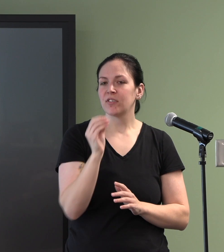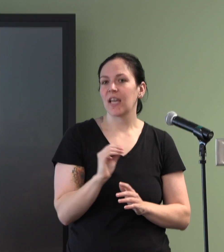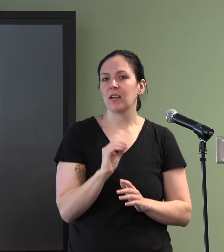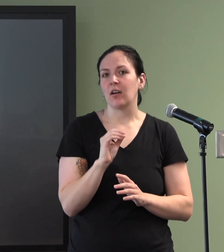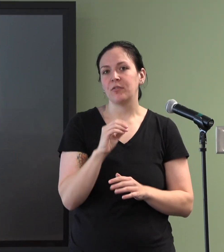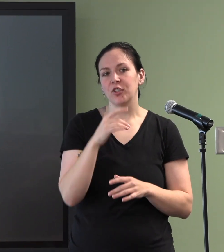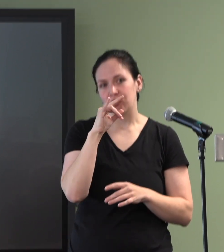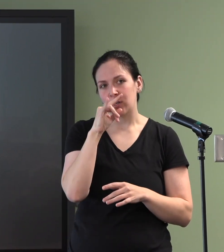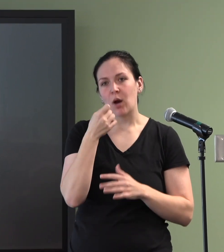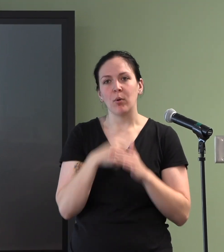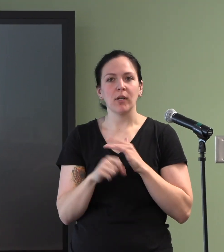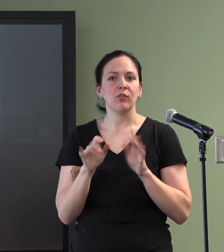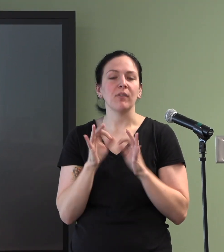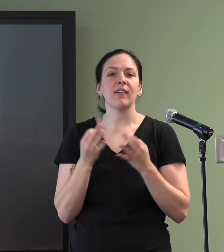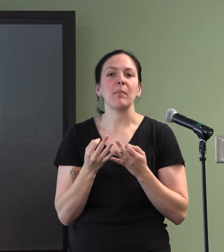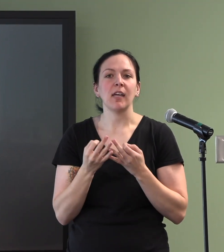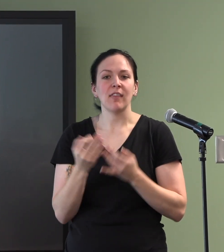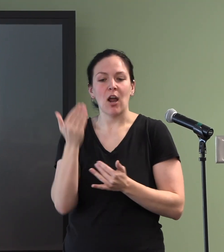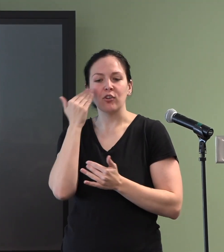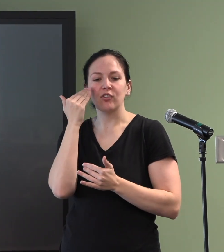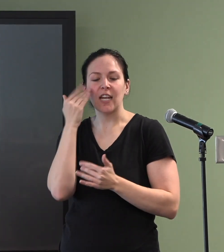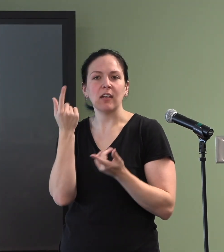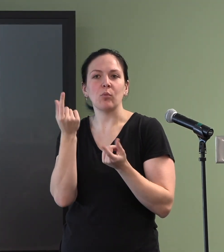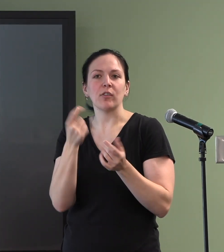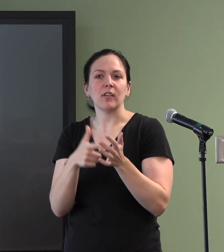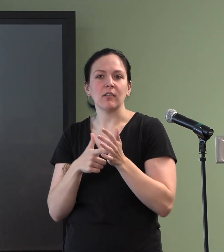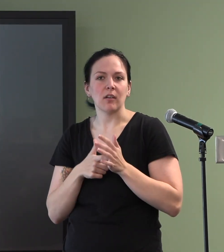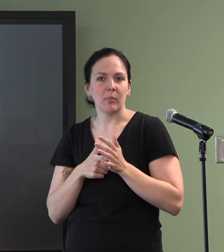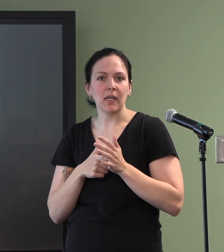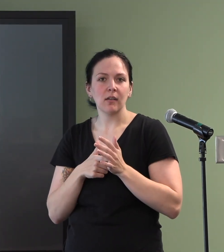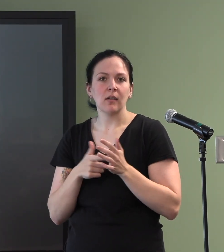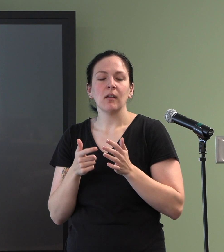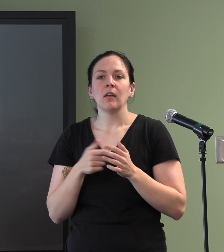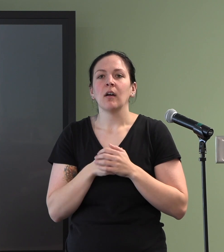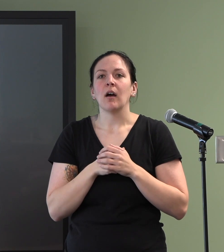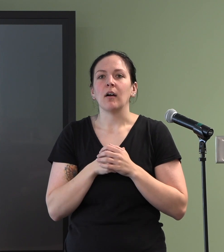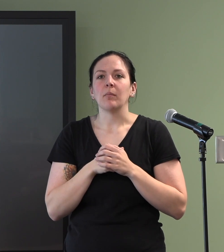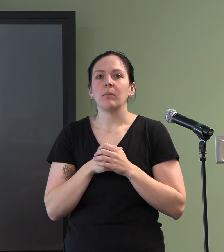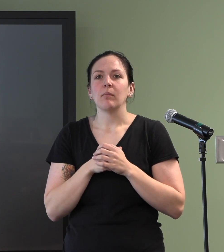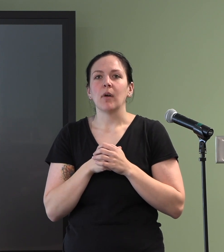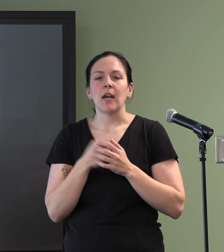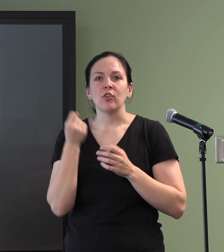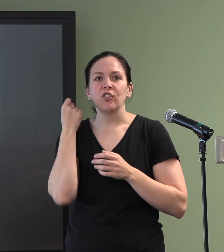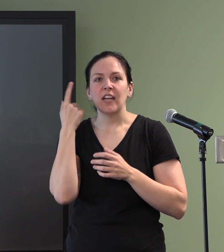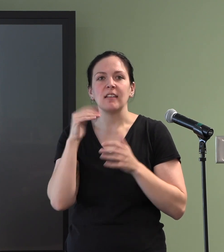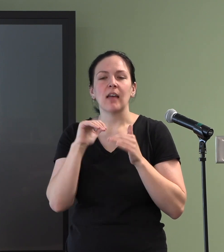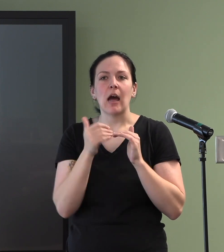10% of children are born into a family that understands what their needs are going to be, and understands